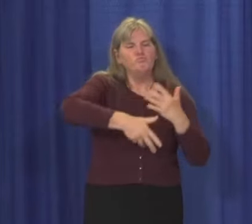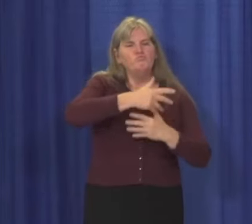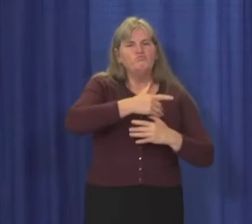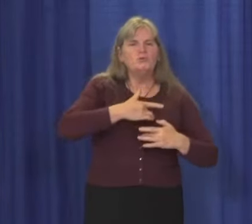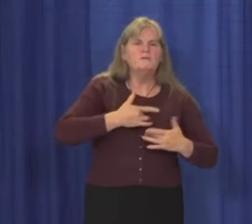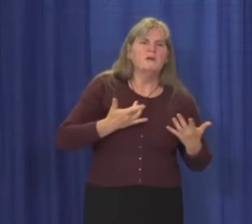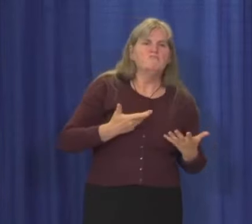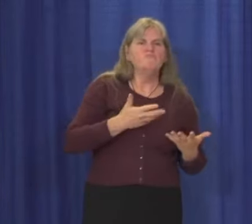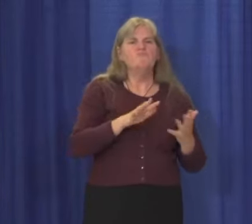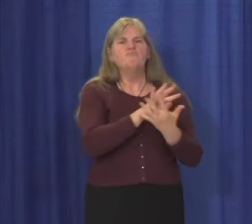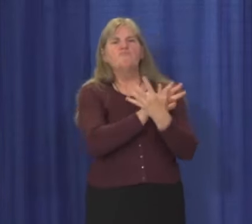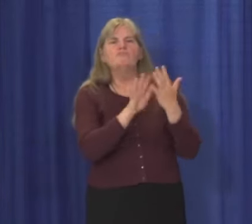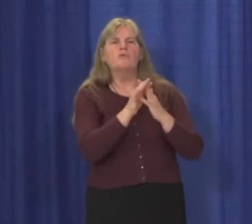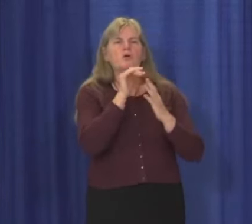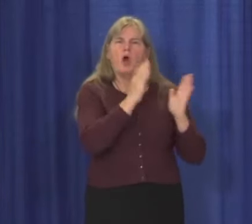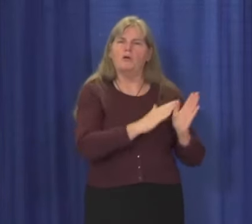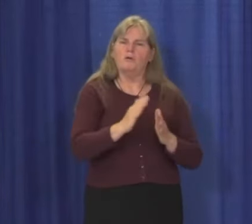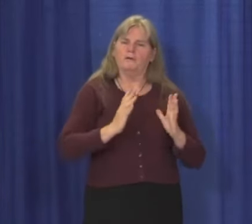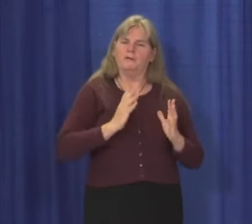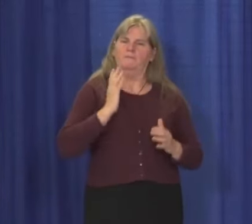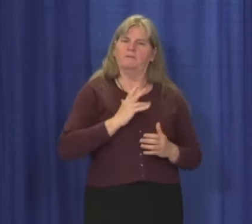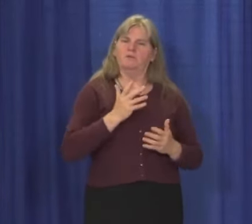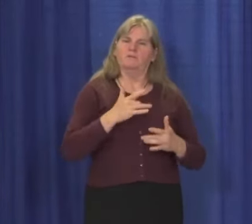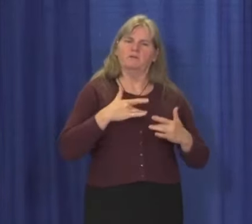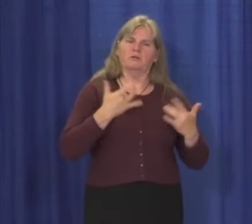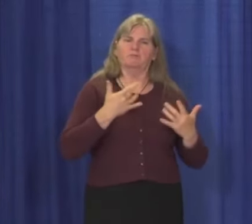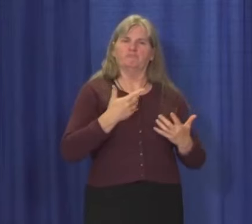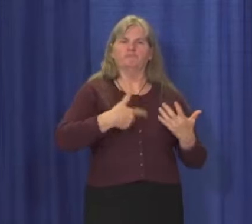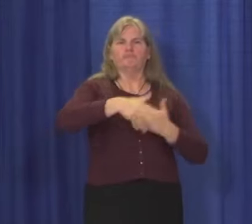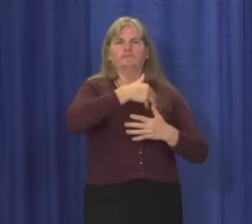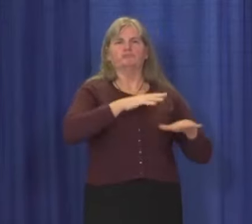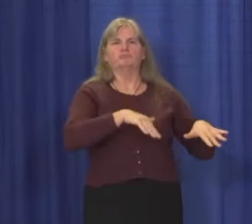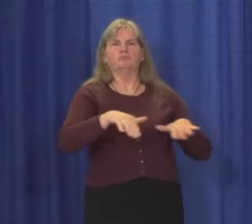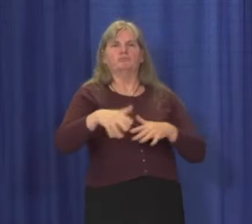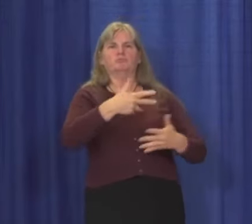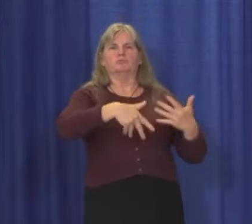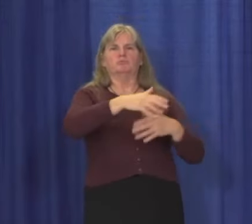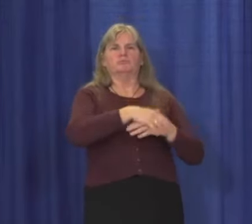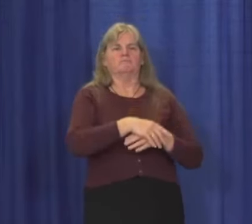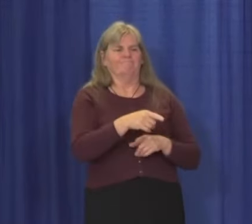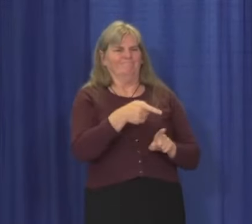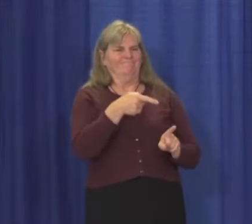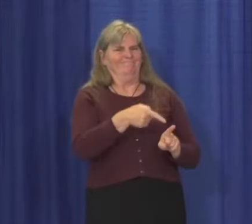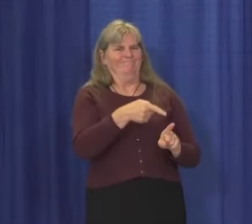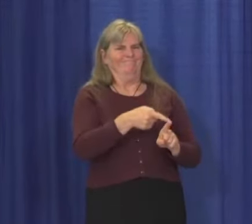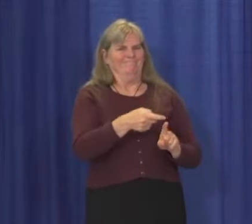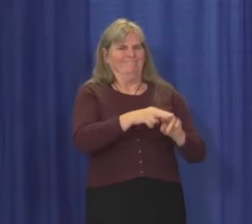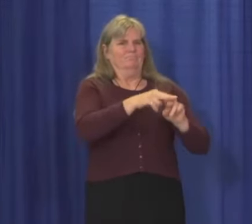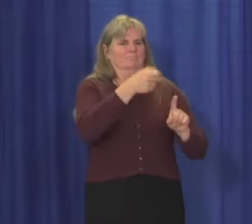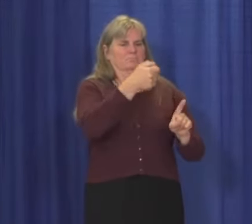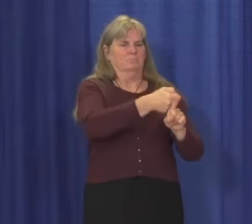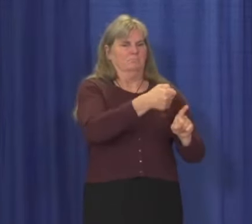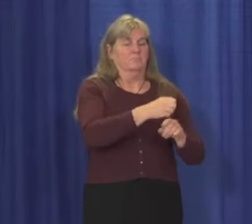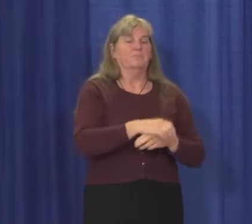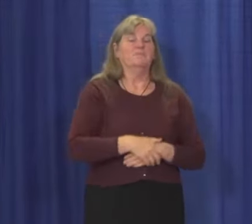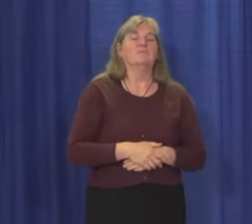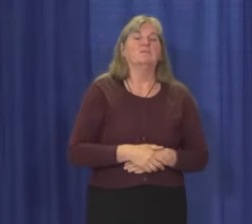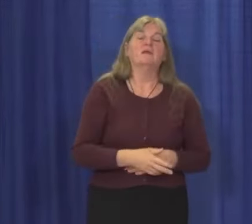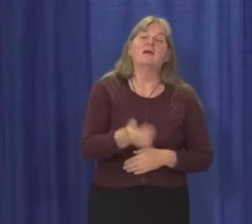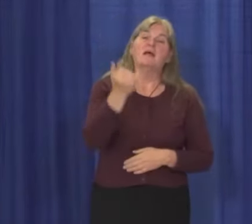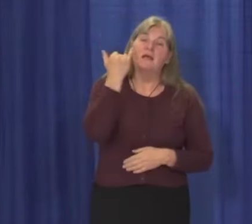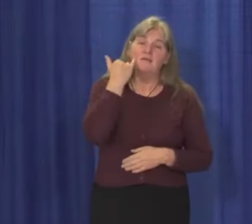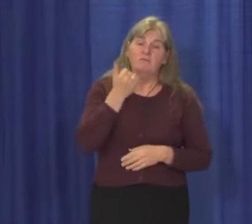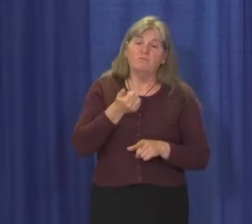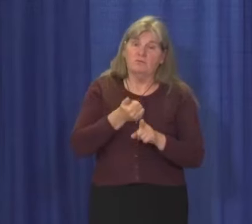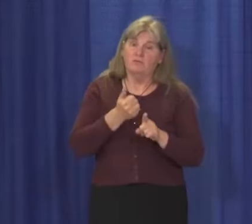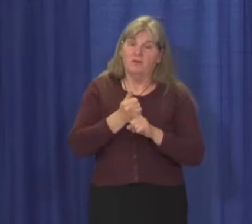in unorganized gatherings. So for the time being, I still recommend that if you are unvaccinated, you should